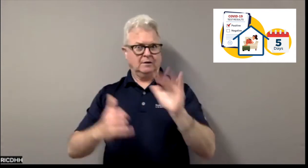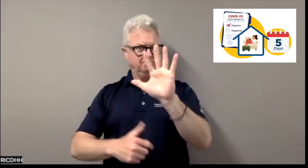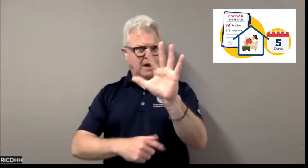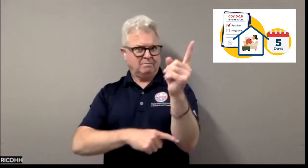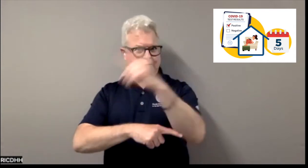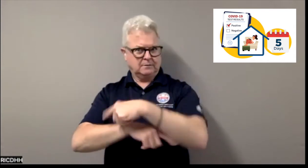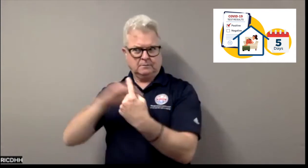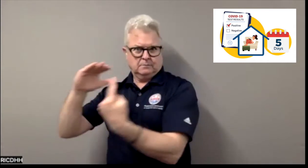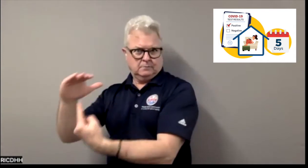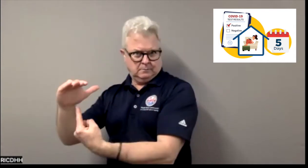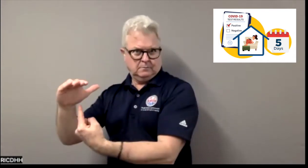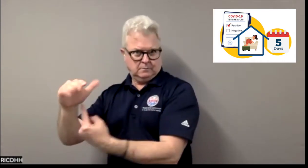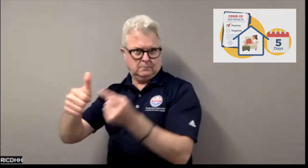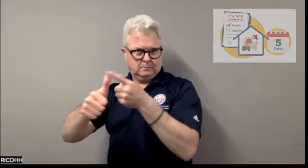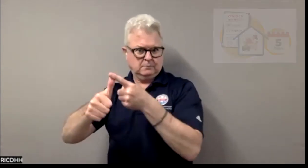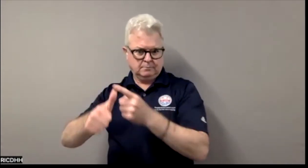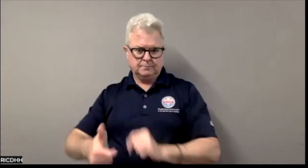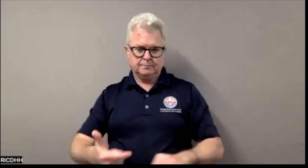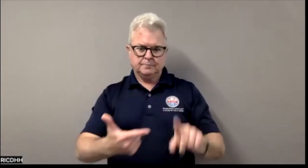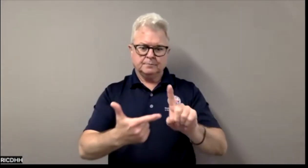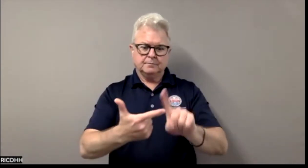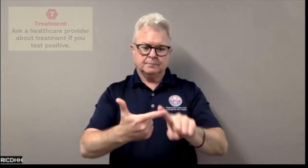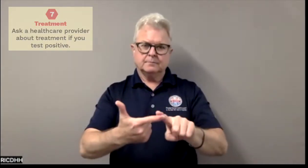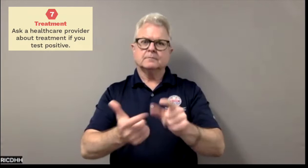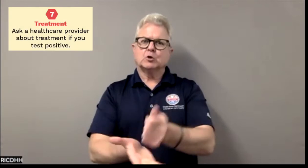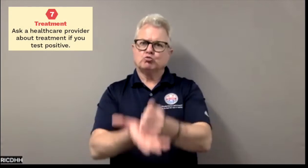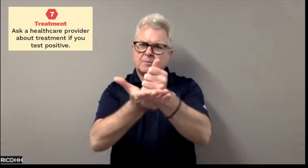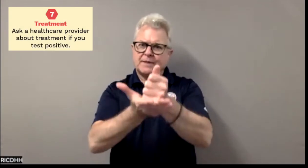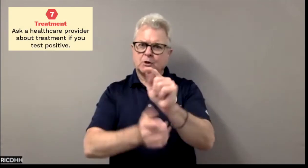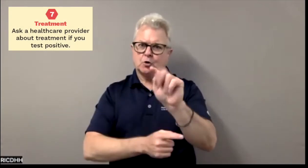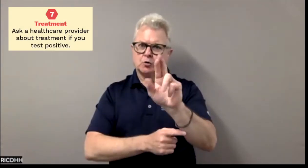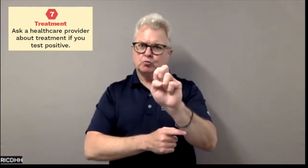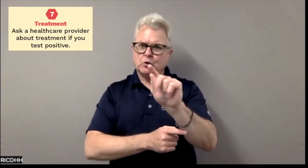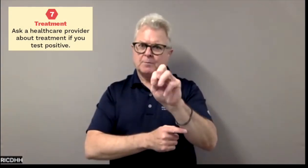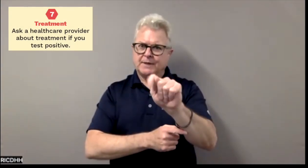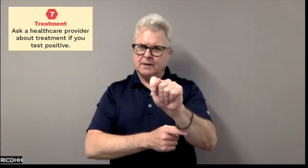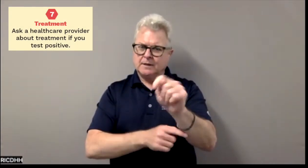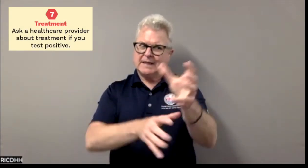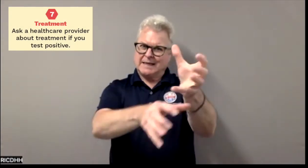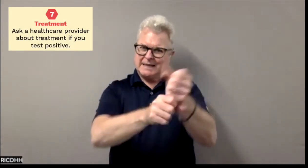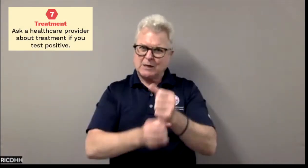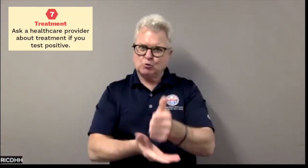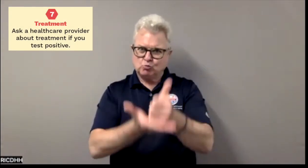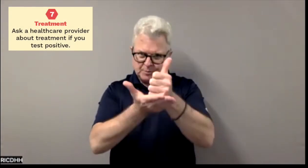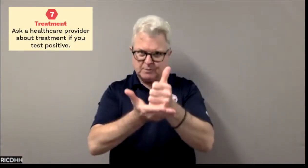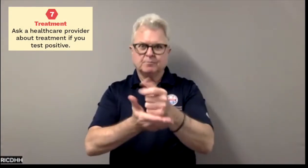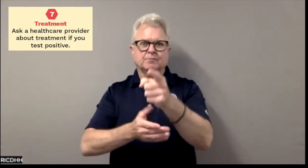yourself. Okay, that is critical. The first 5 days is to remain in isolation. Okay. And